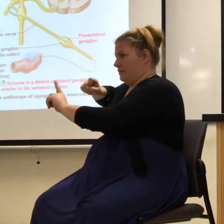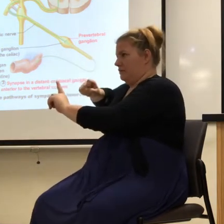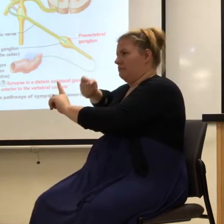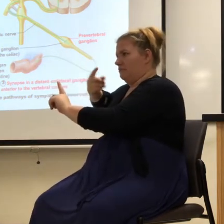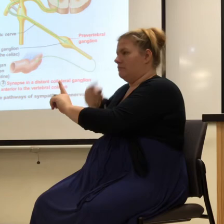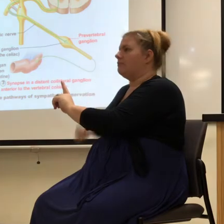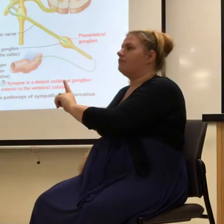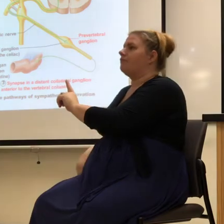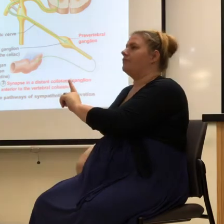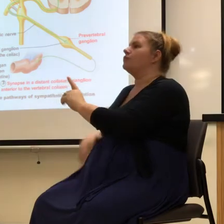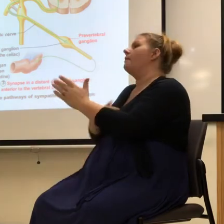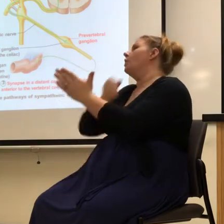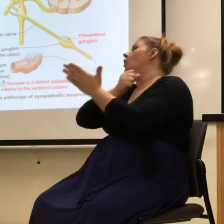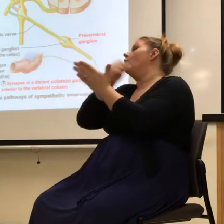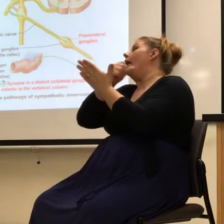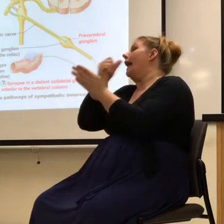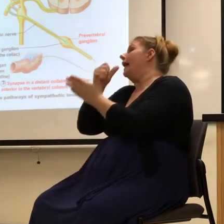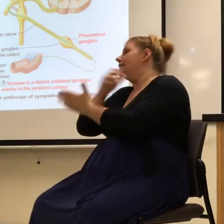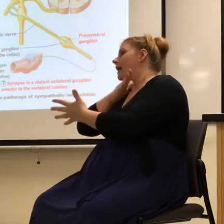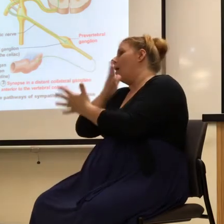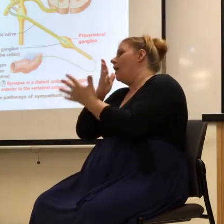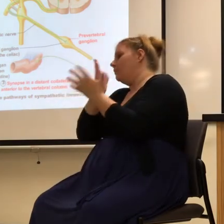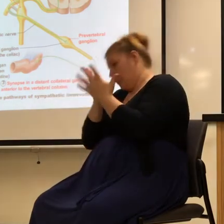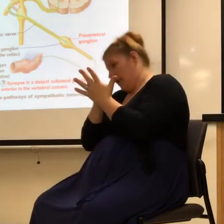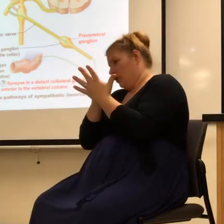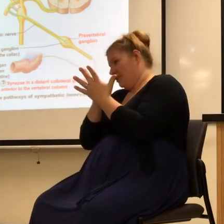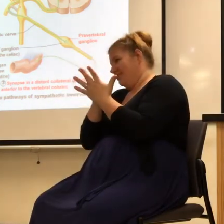Raise everything up to here.